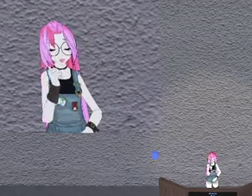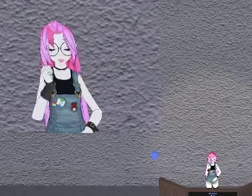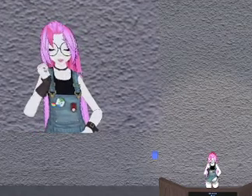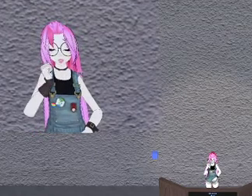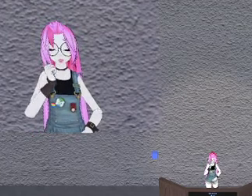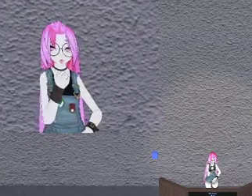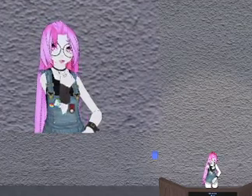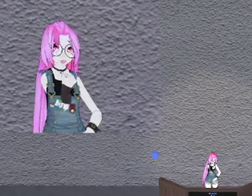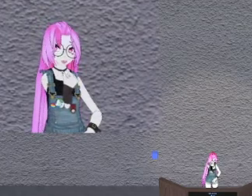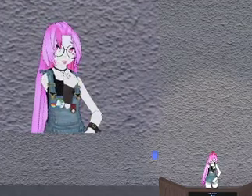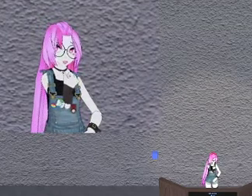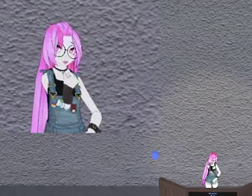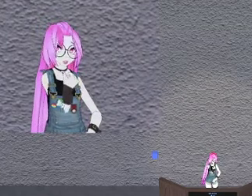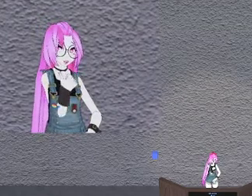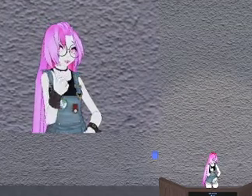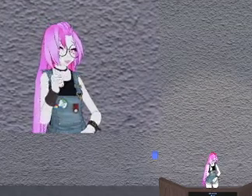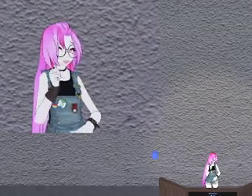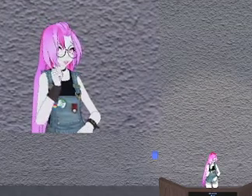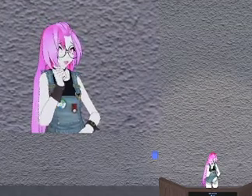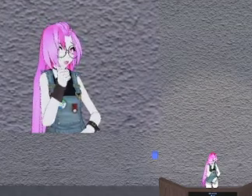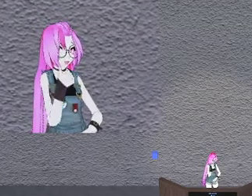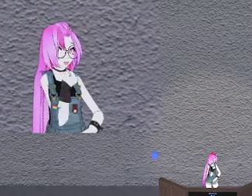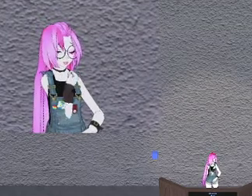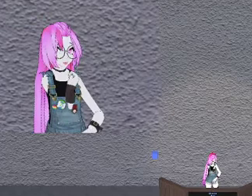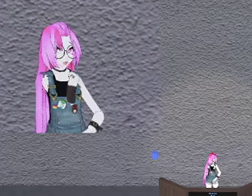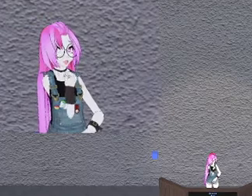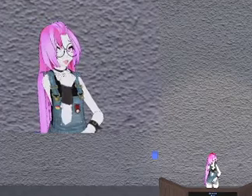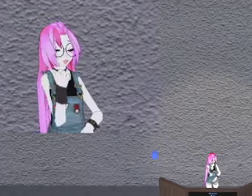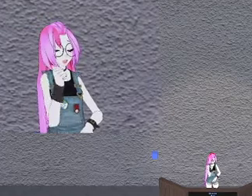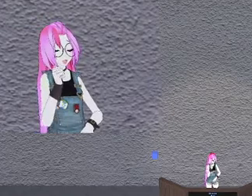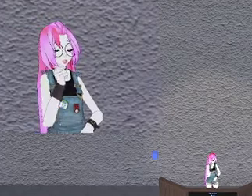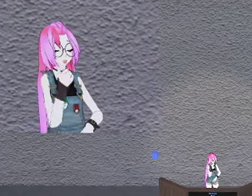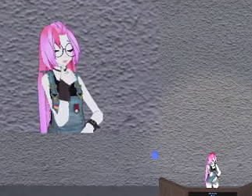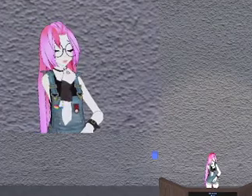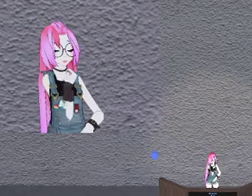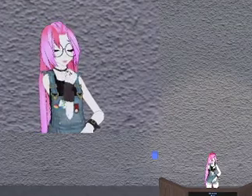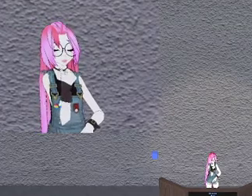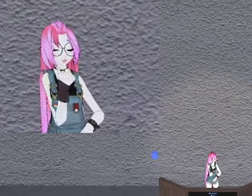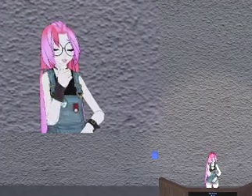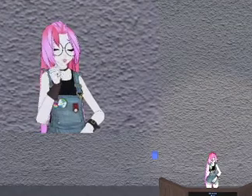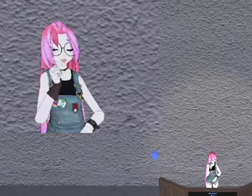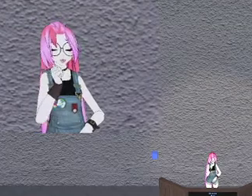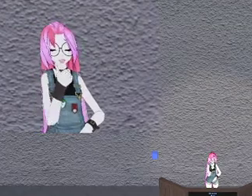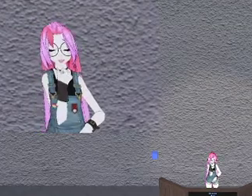Fun fact, this is also the sign for regret. So it could be the feeling of